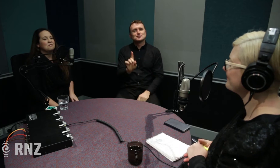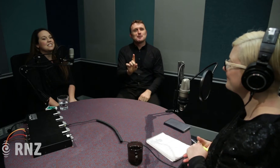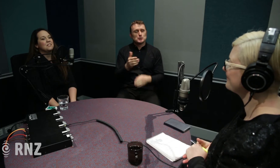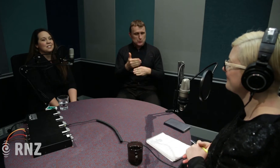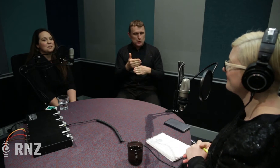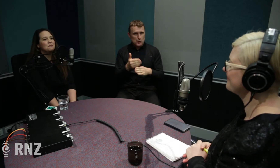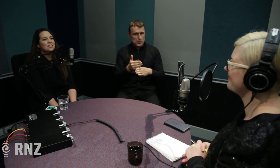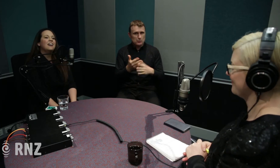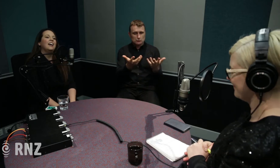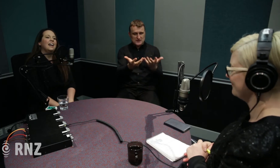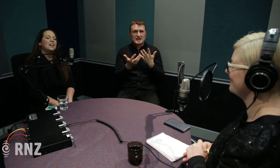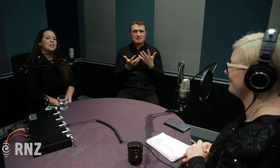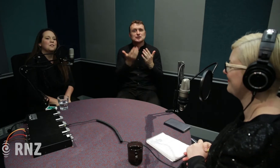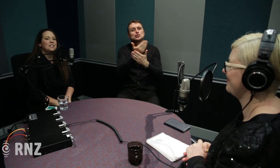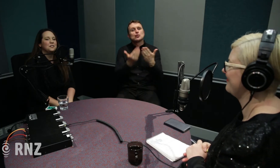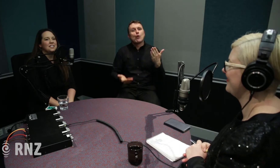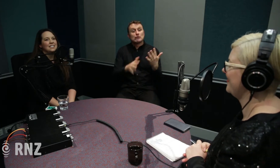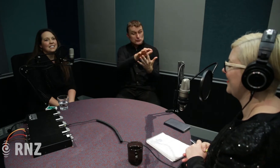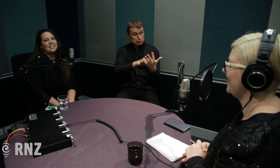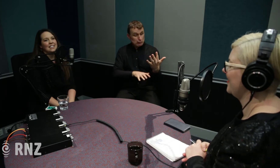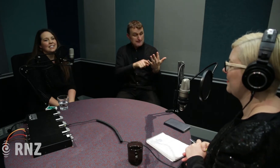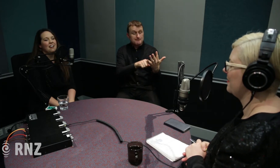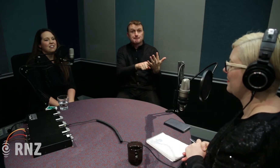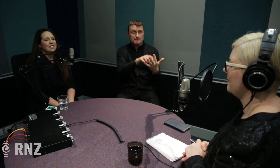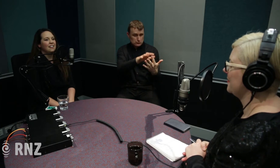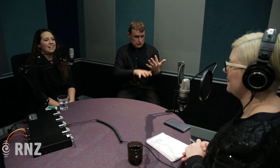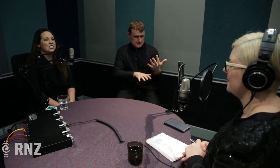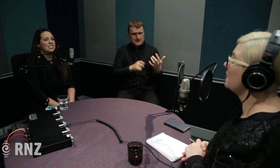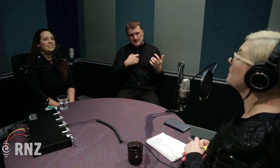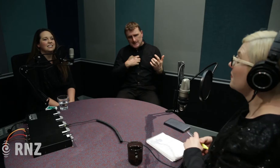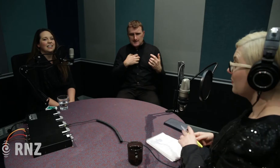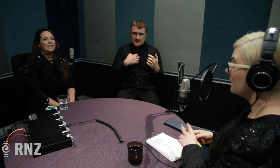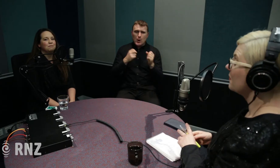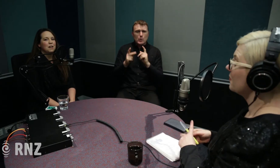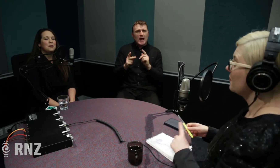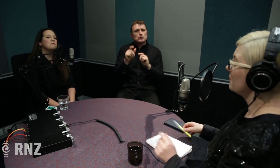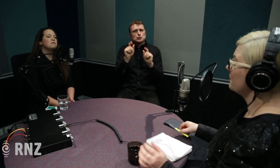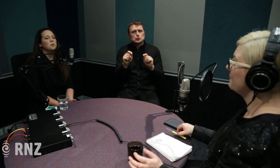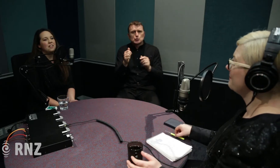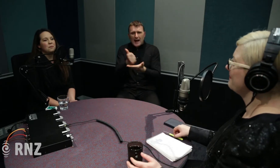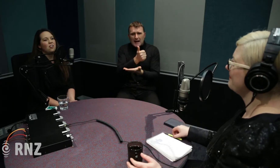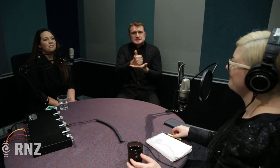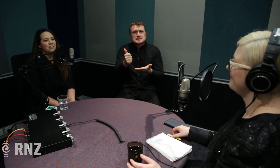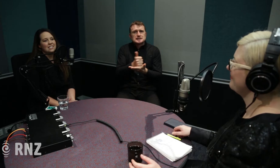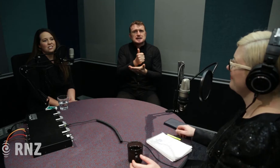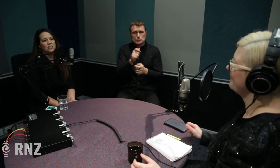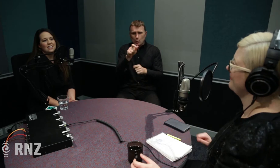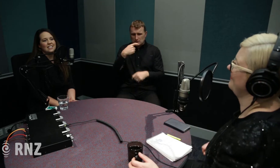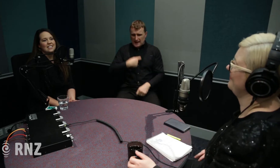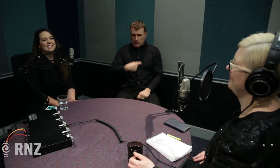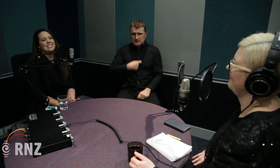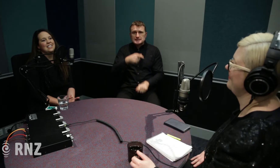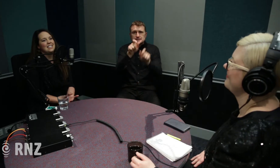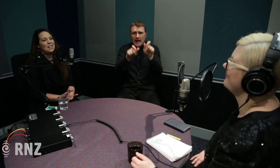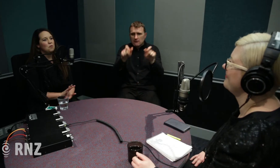by receiving the script, and we do things like character allocation. But even before that, we kind of really just try